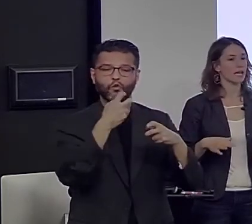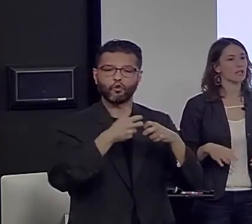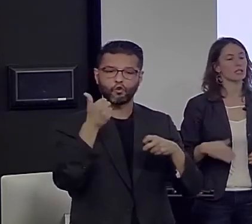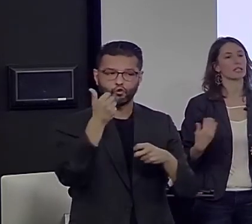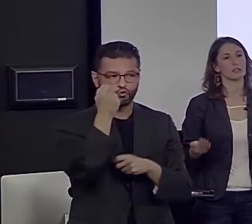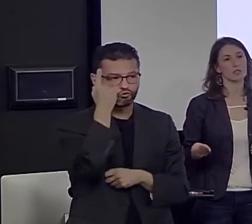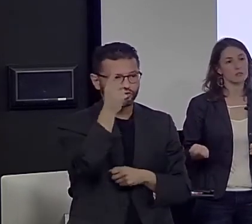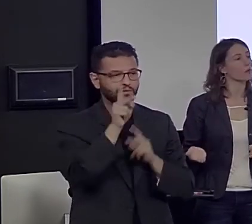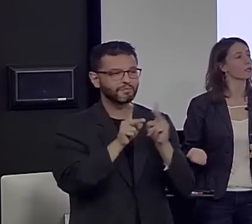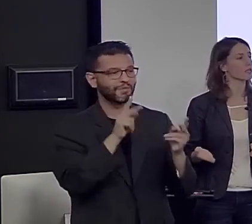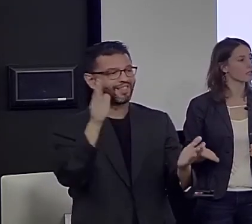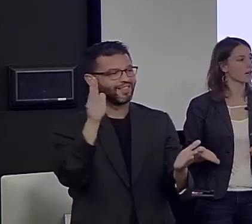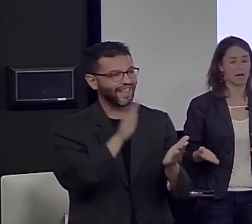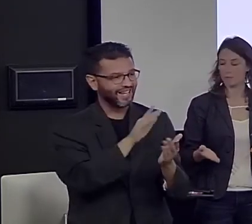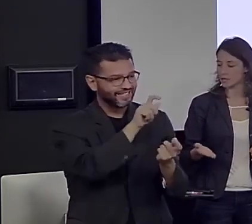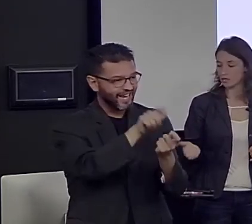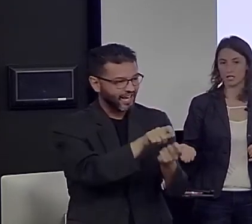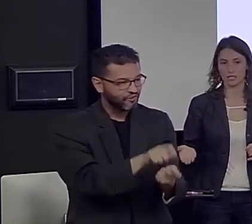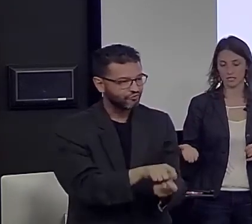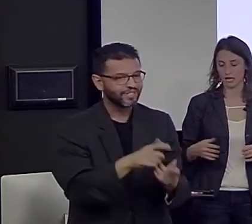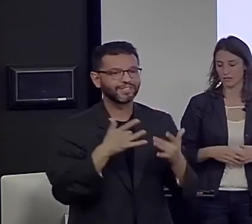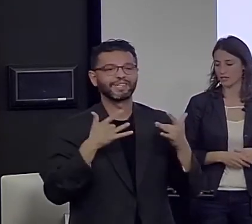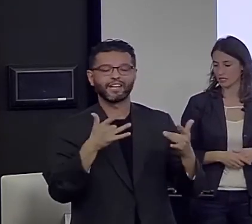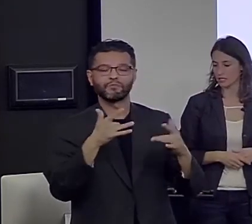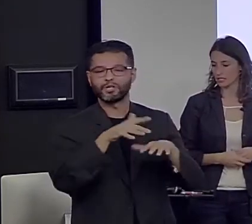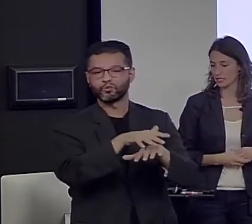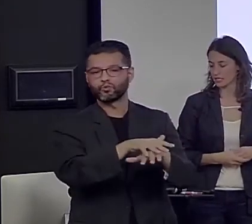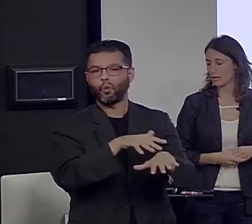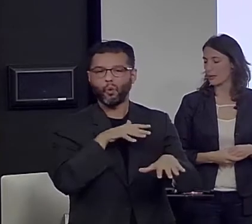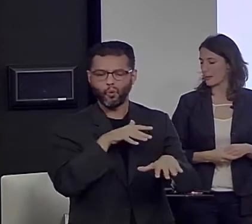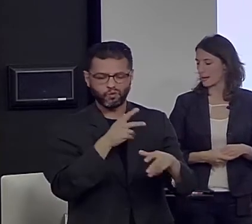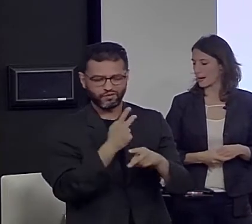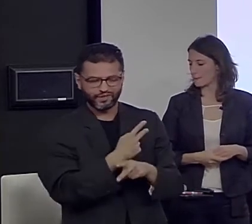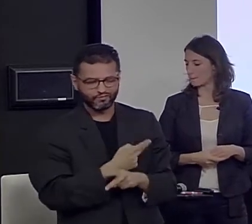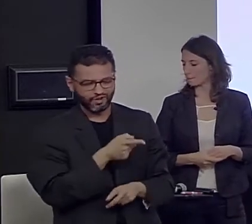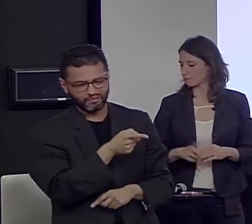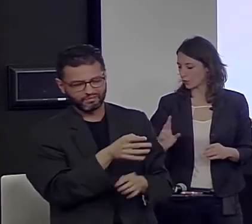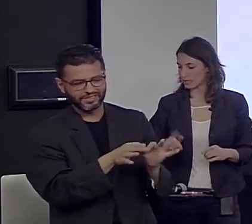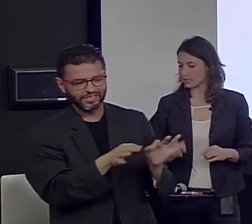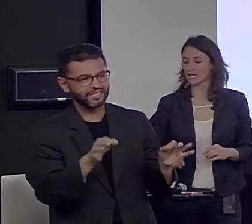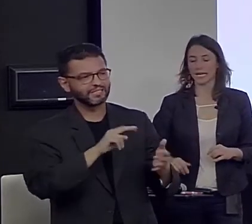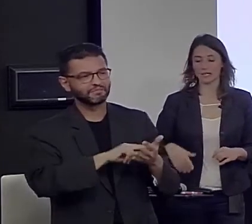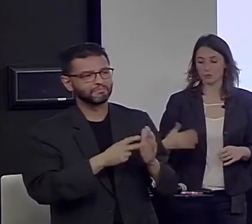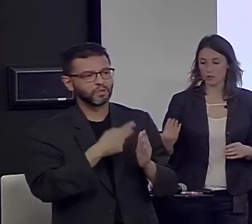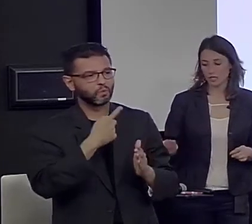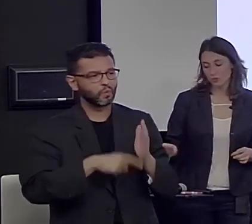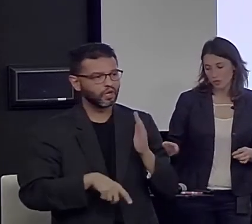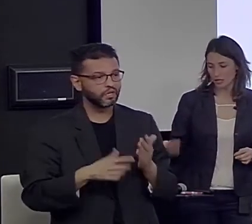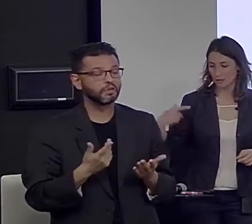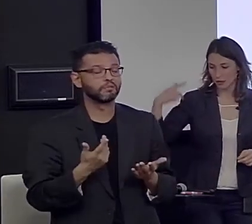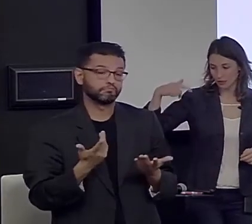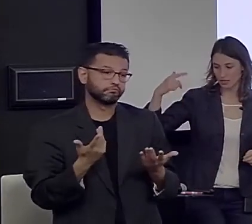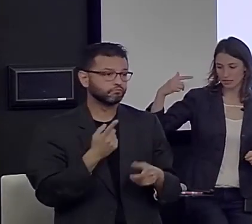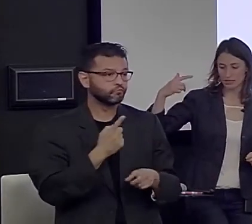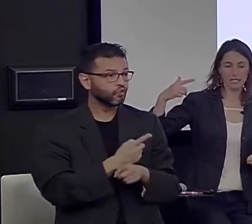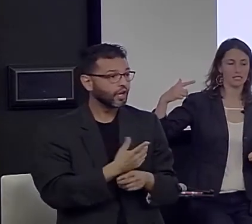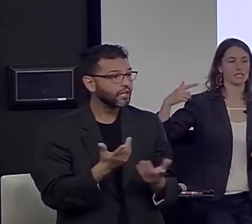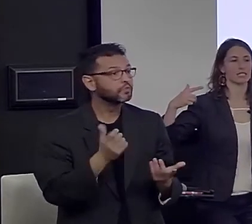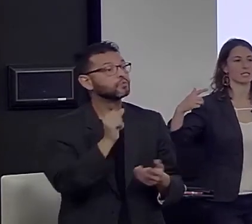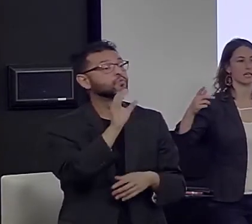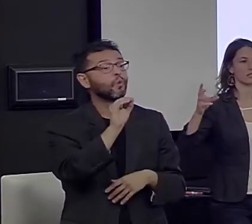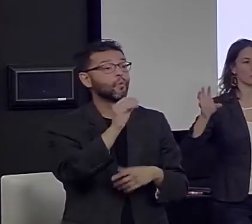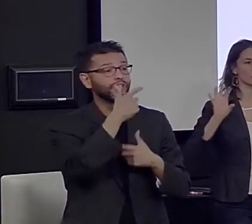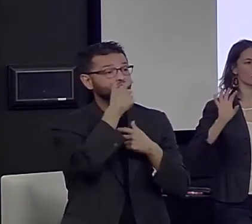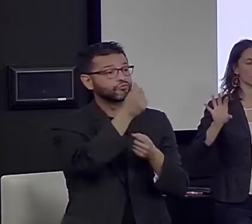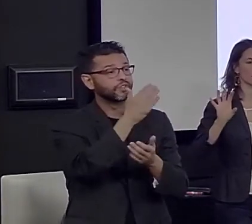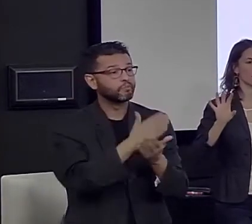are less accurate, and they're slower to judge these kinds of sentences. Right. And what's interesting about these sentences